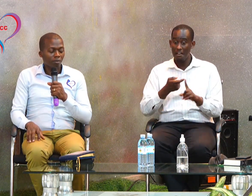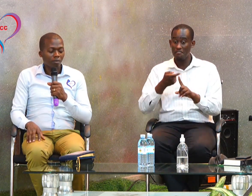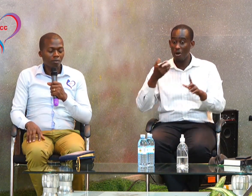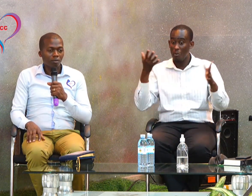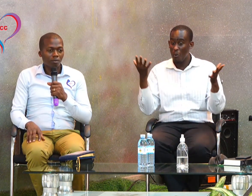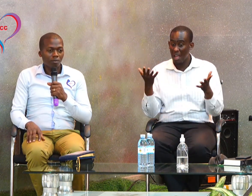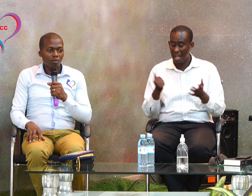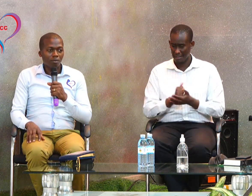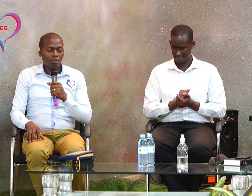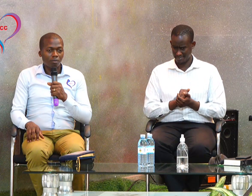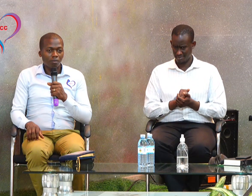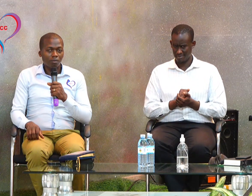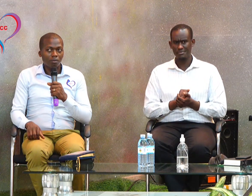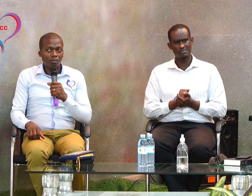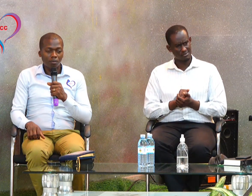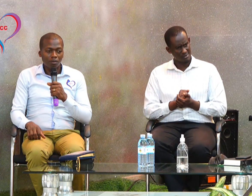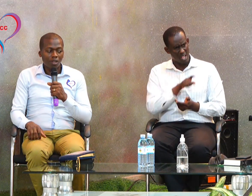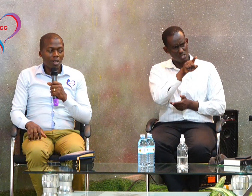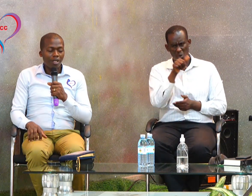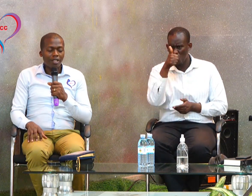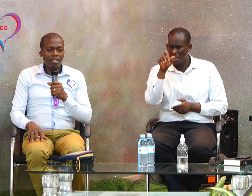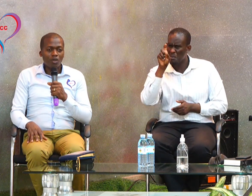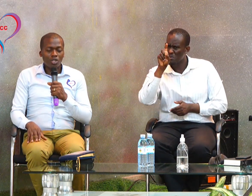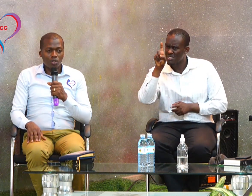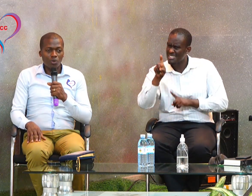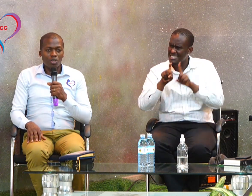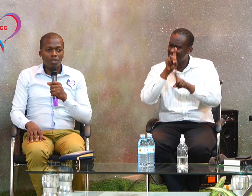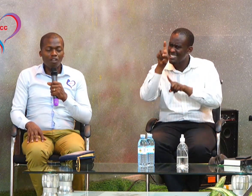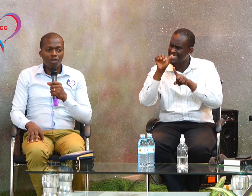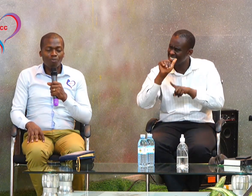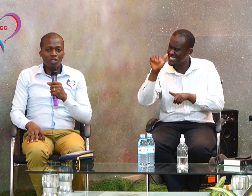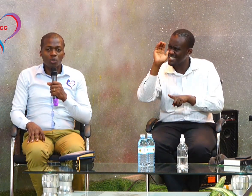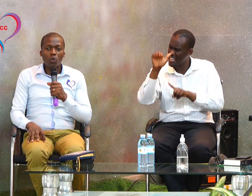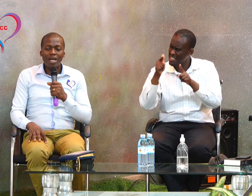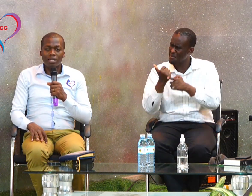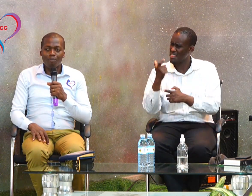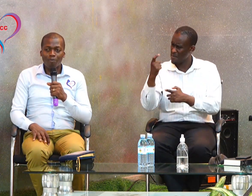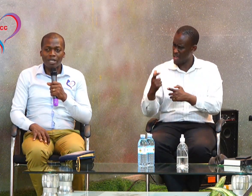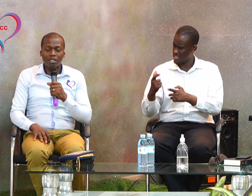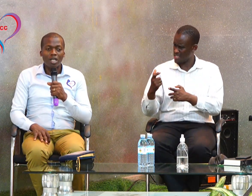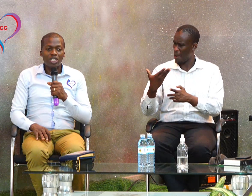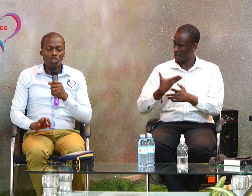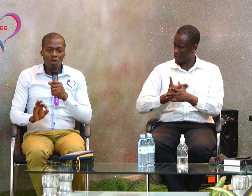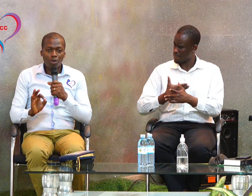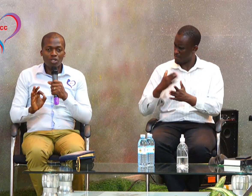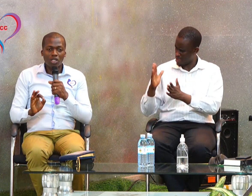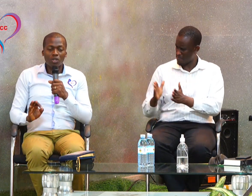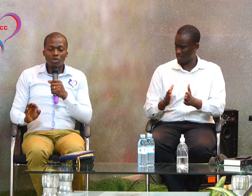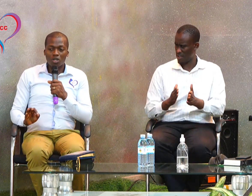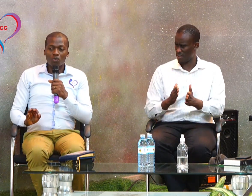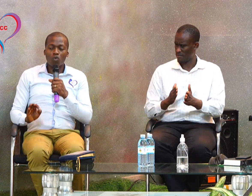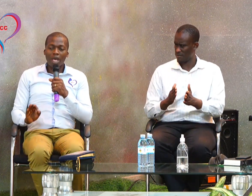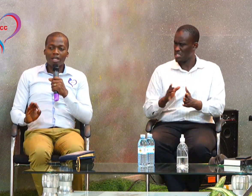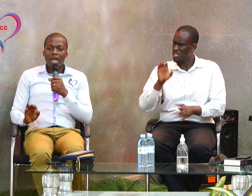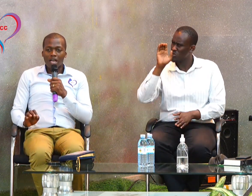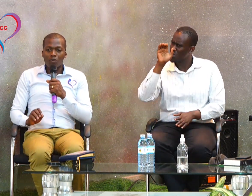okubanga yeebuuza. Naye navaawa. That is a question every person who has a purpose should be posing to